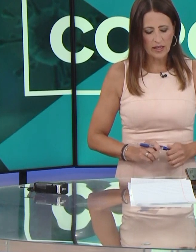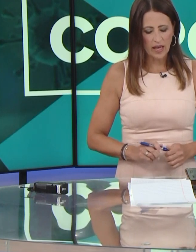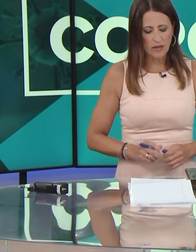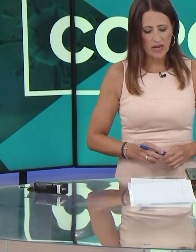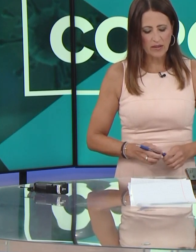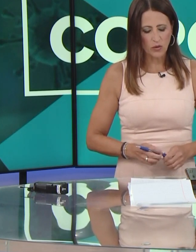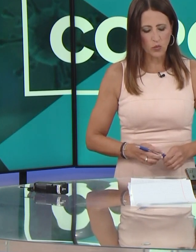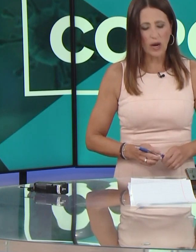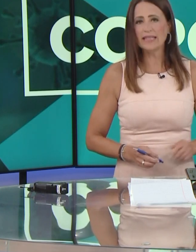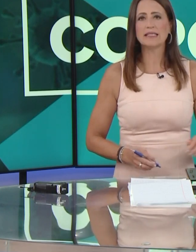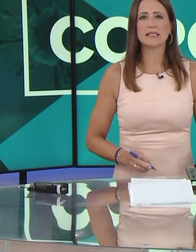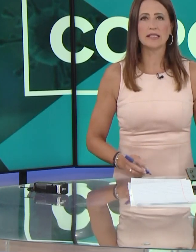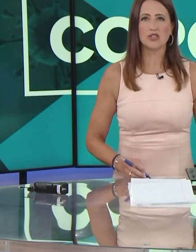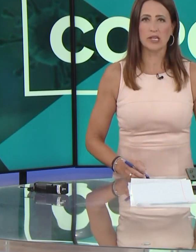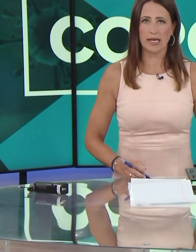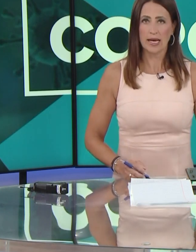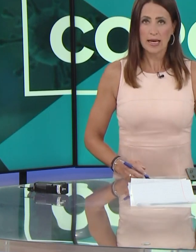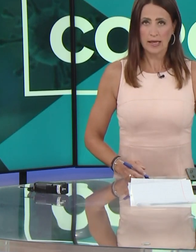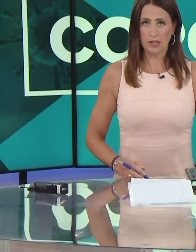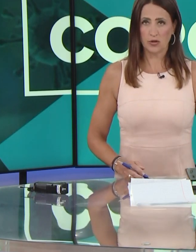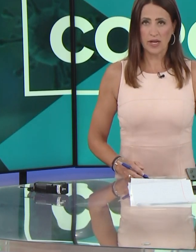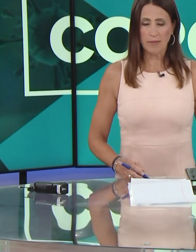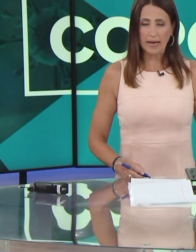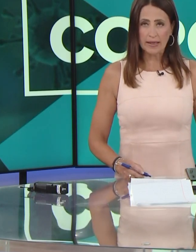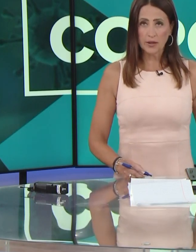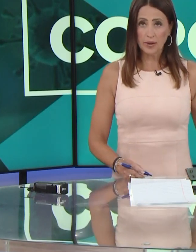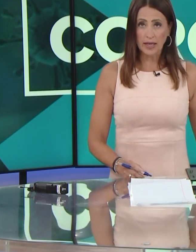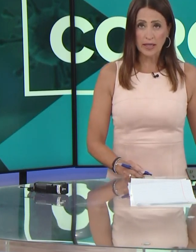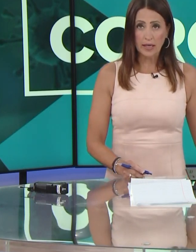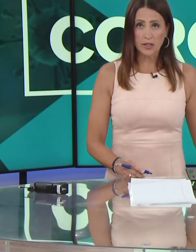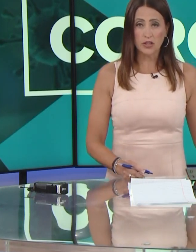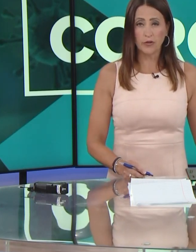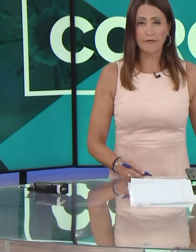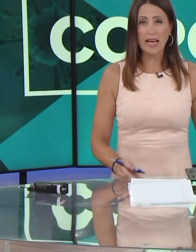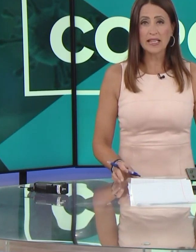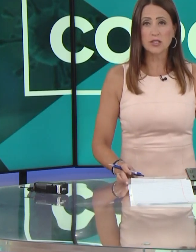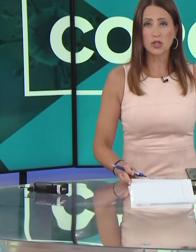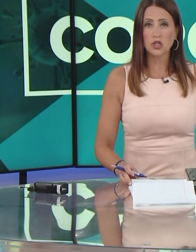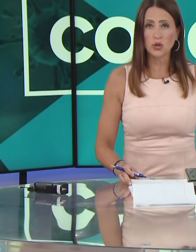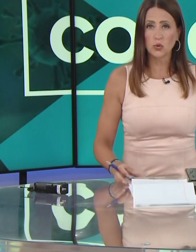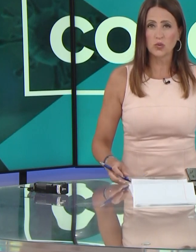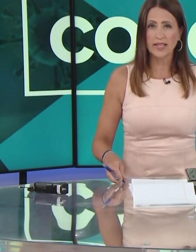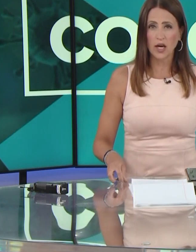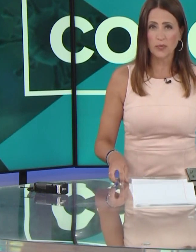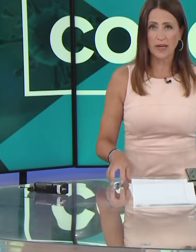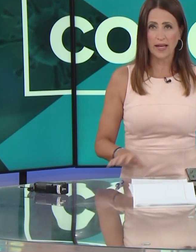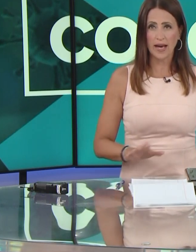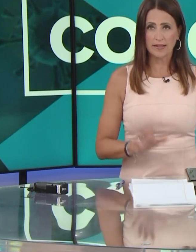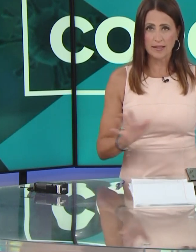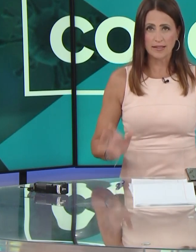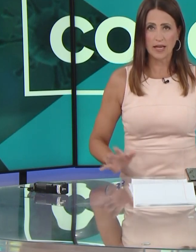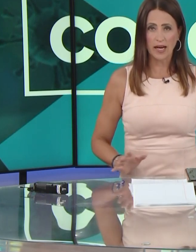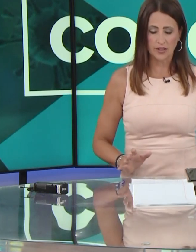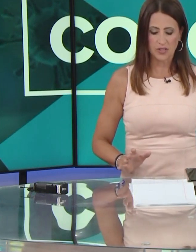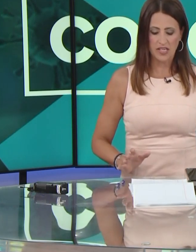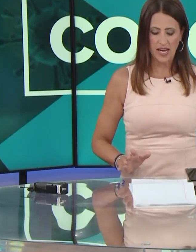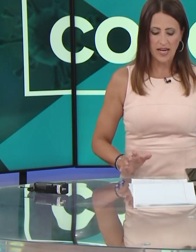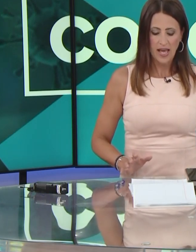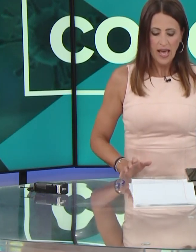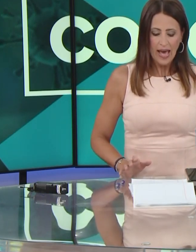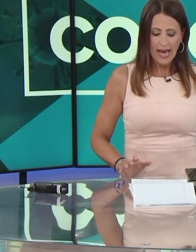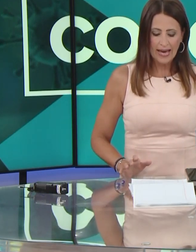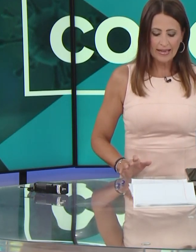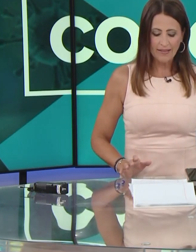he again made the right decision yesterday by entering into phase 2 reopening as an entire